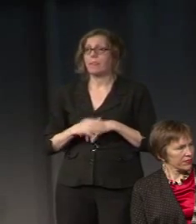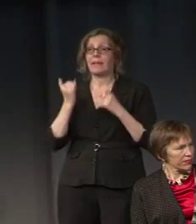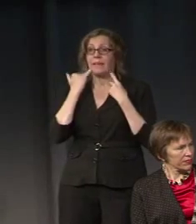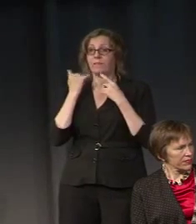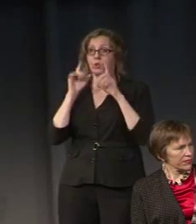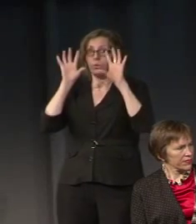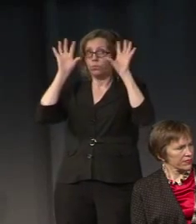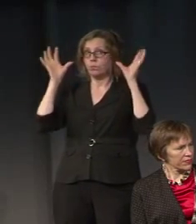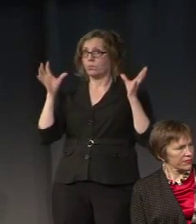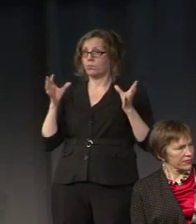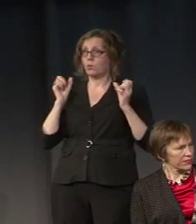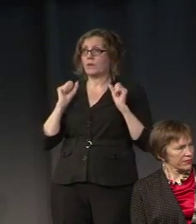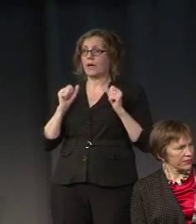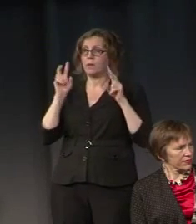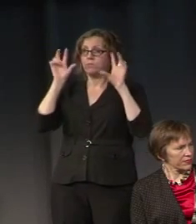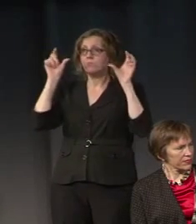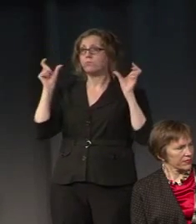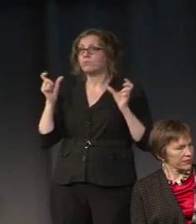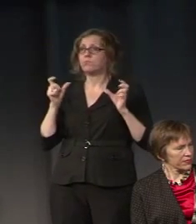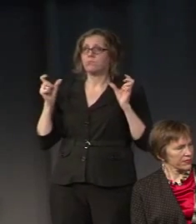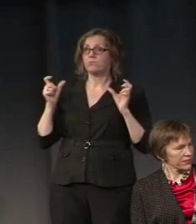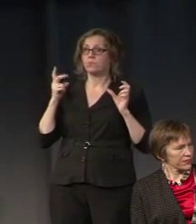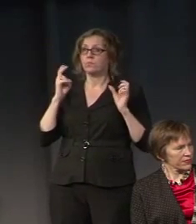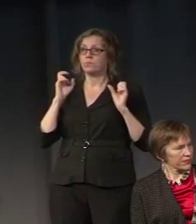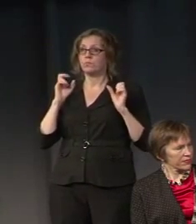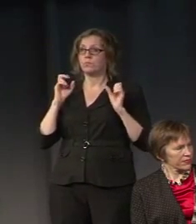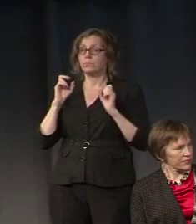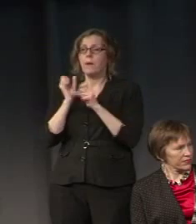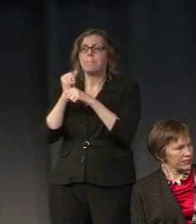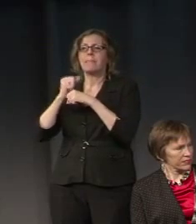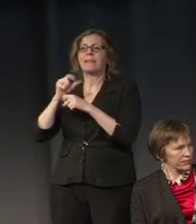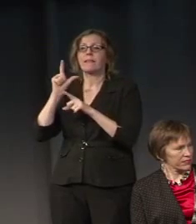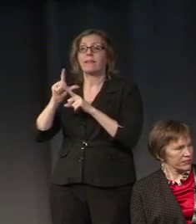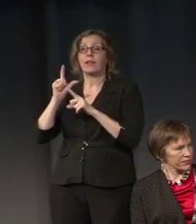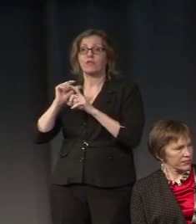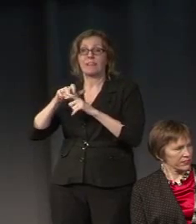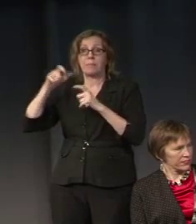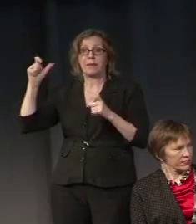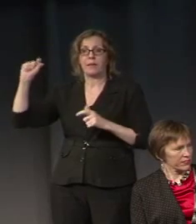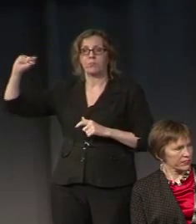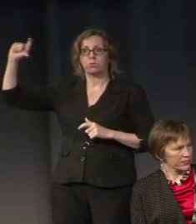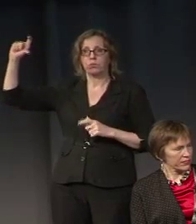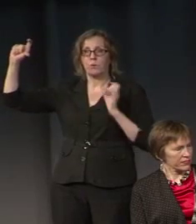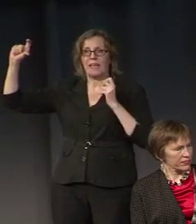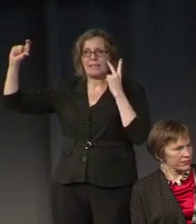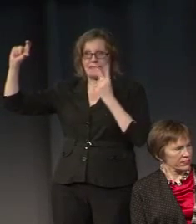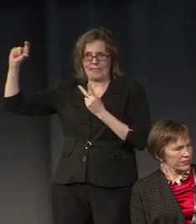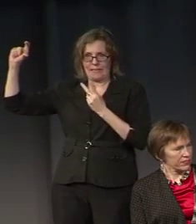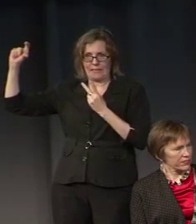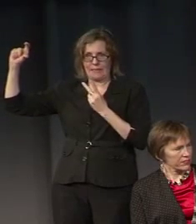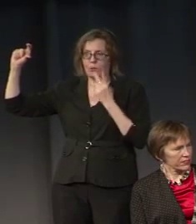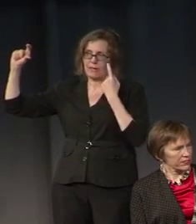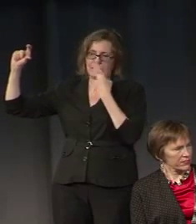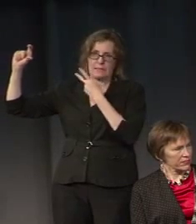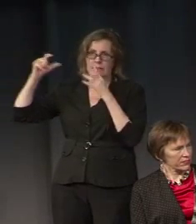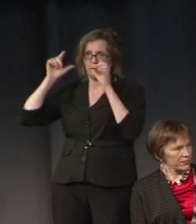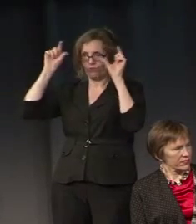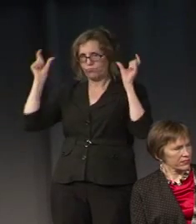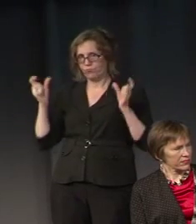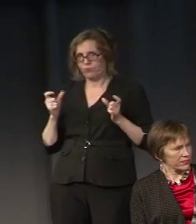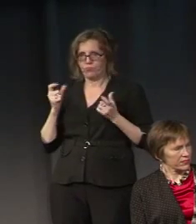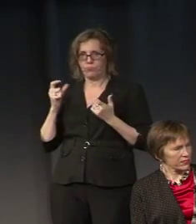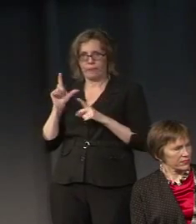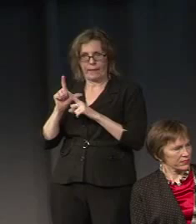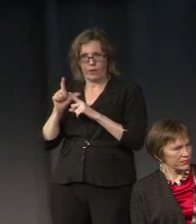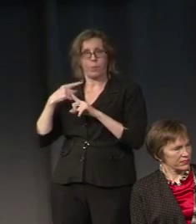in order to have that New York Times be legible in the periphery, you have to make the letters really big. If you make them really big, you got great color out there.